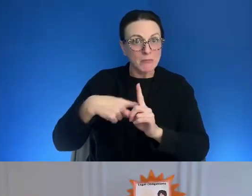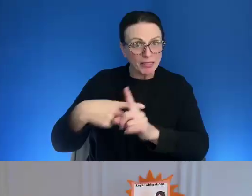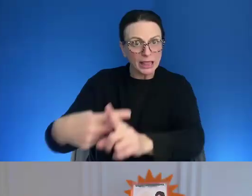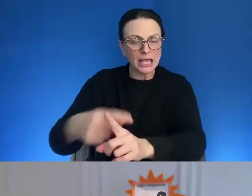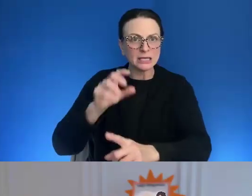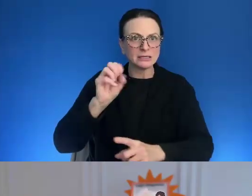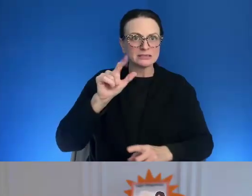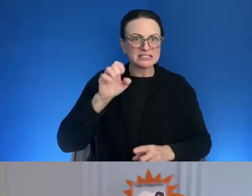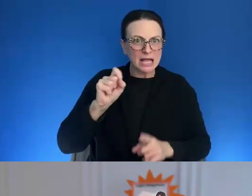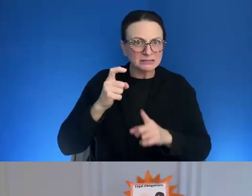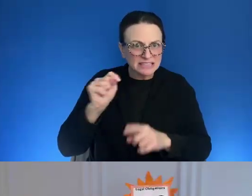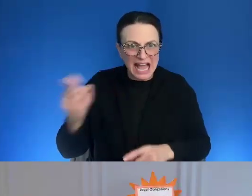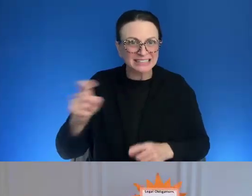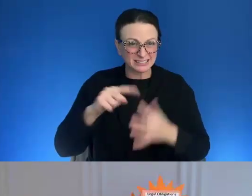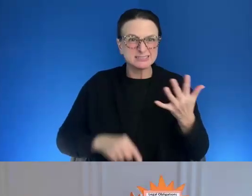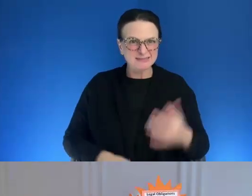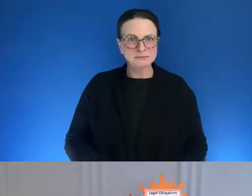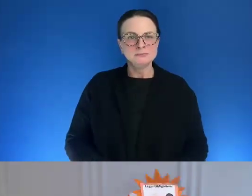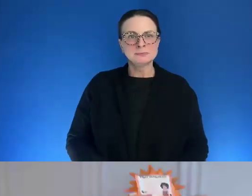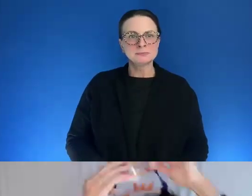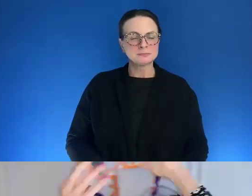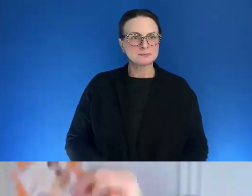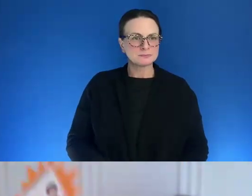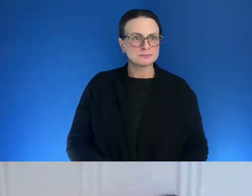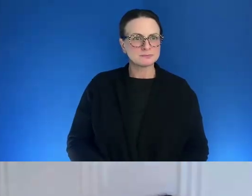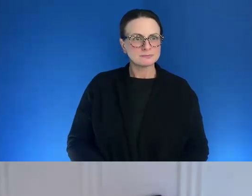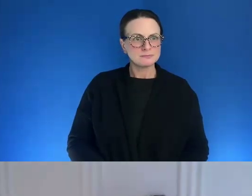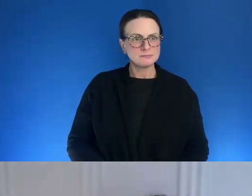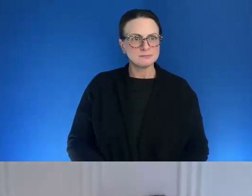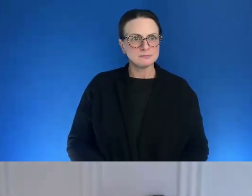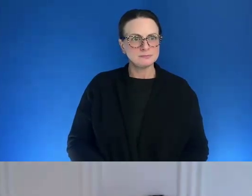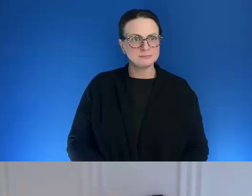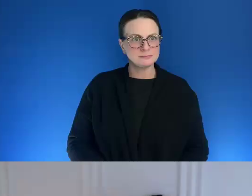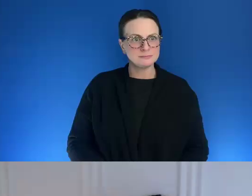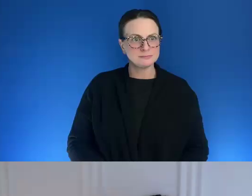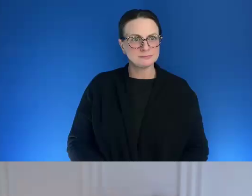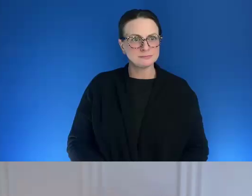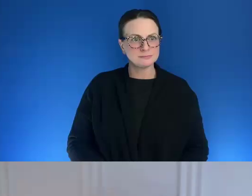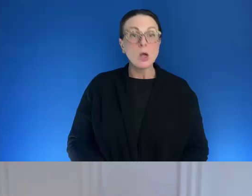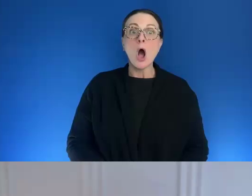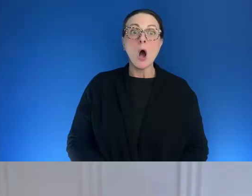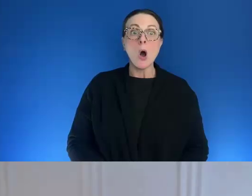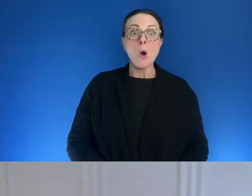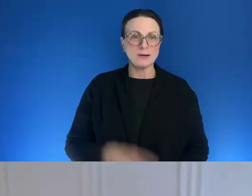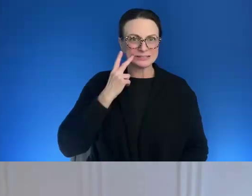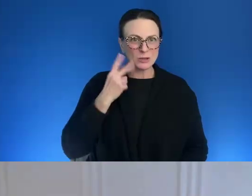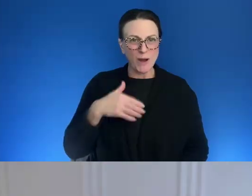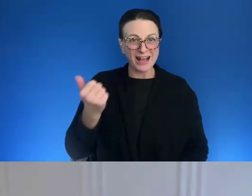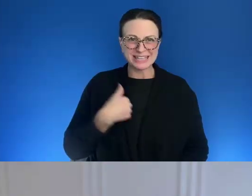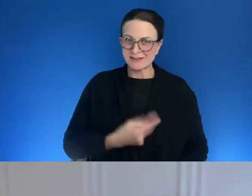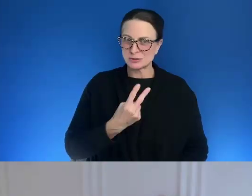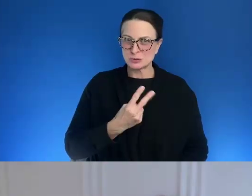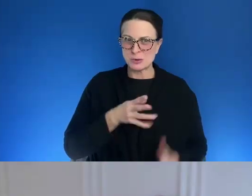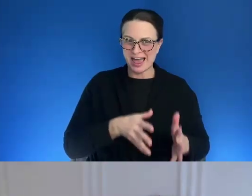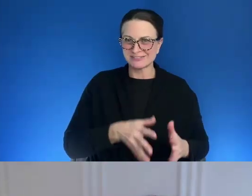sales tax, things like that. Let me see what else I have over here. Oh, we're down to the last